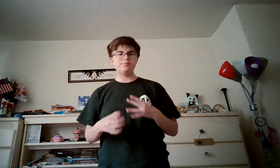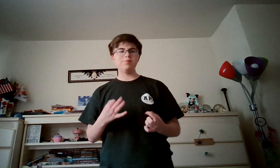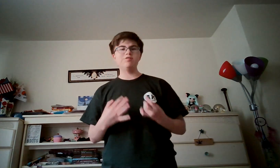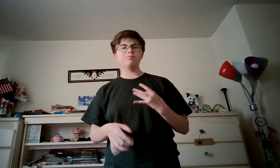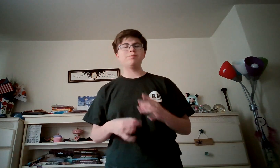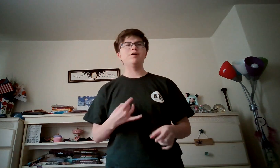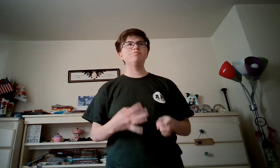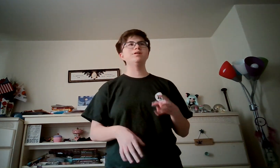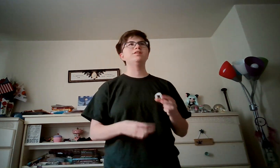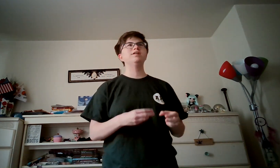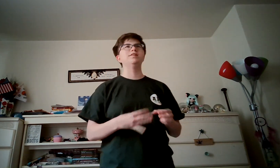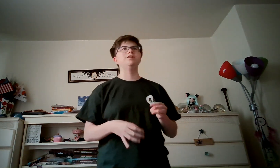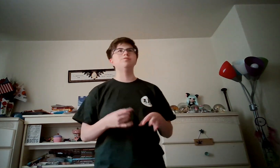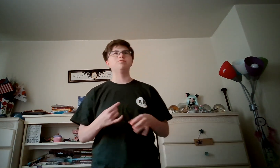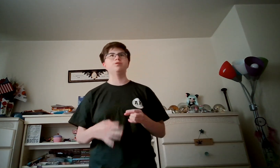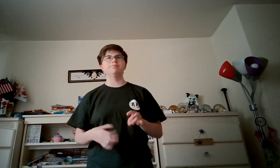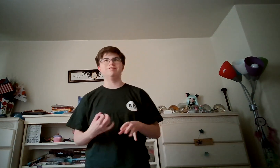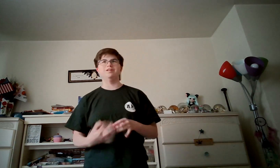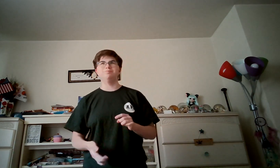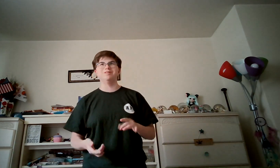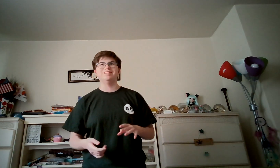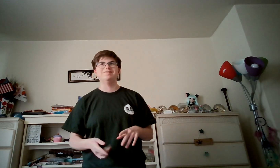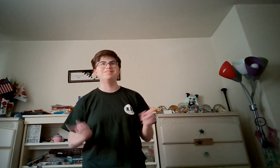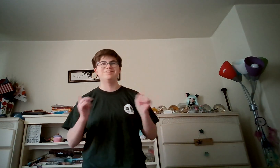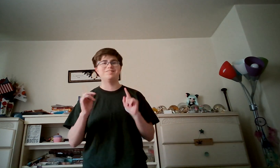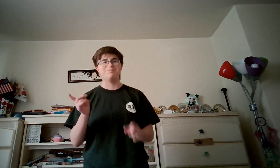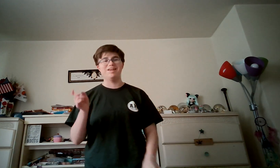It was my mom's birthday, and then it was one of my friends' birthdays. It's the same day.